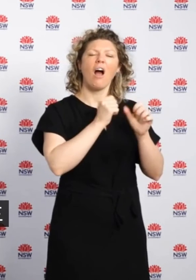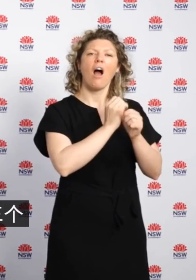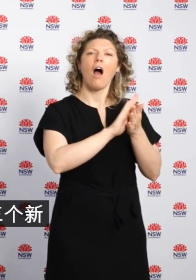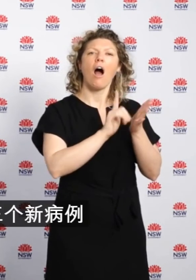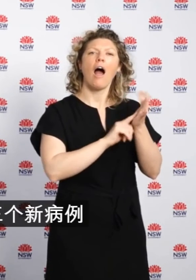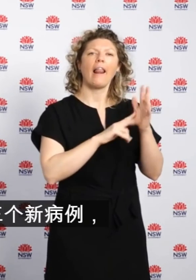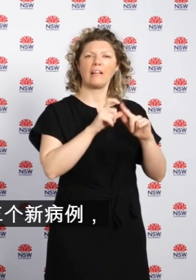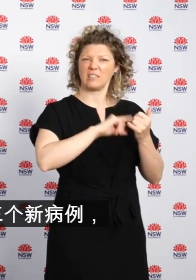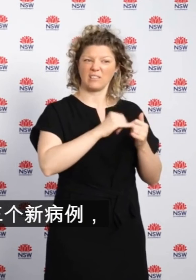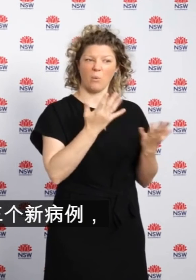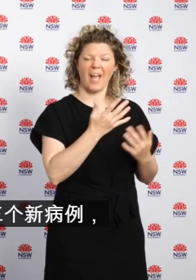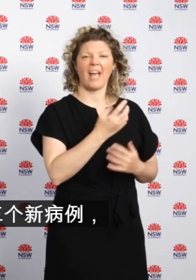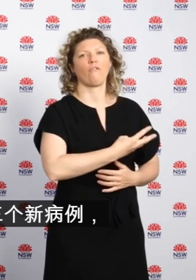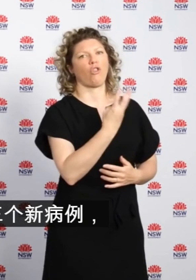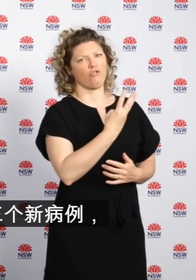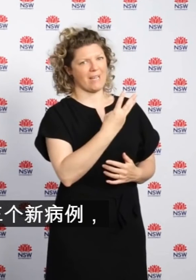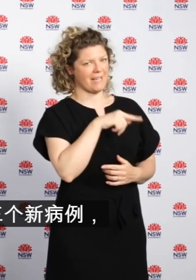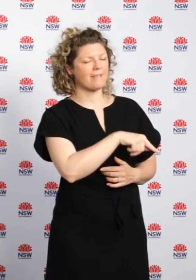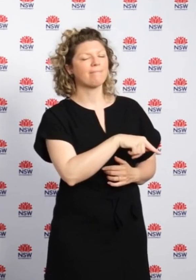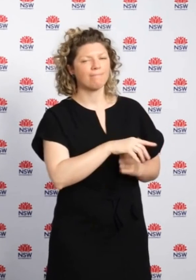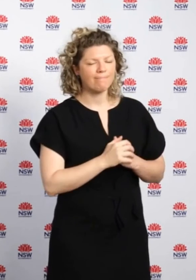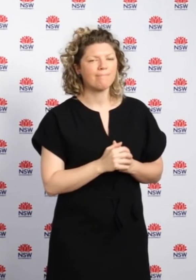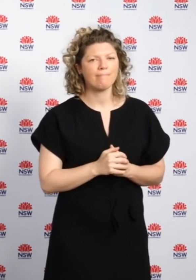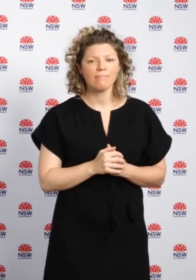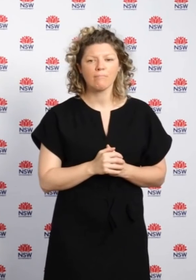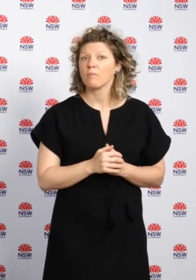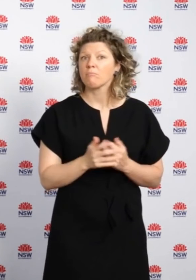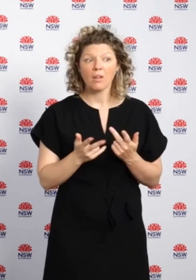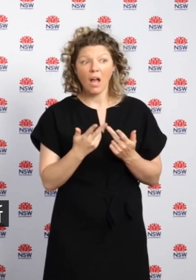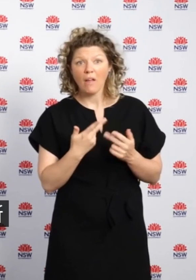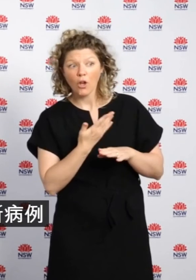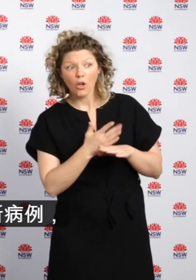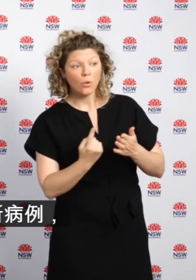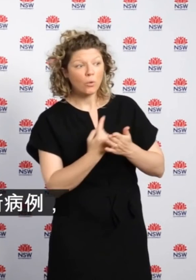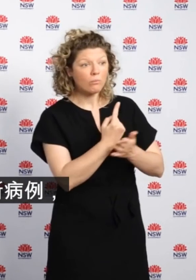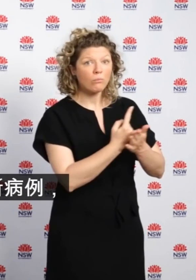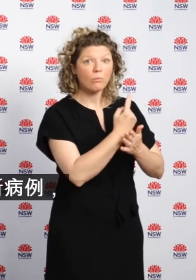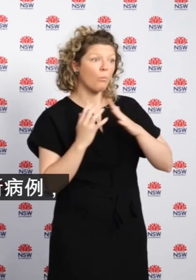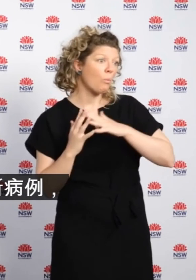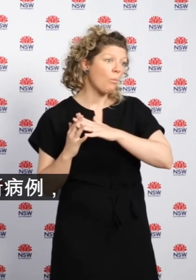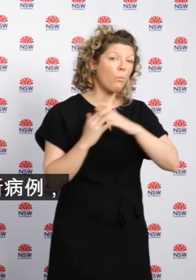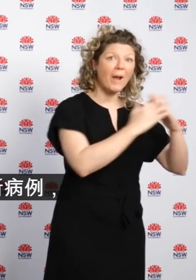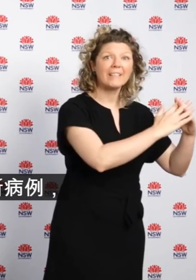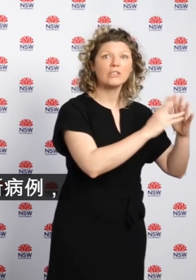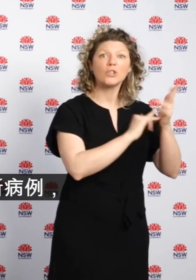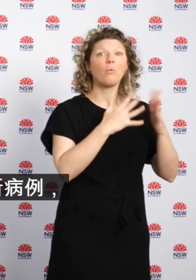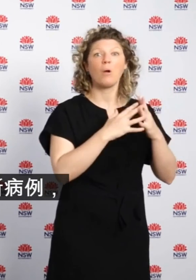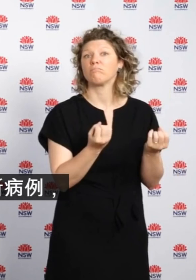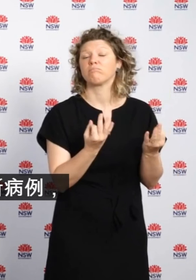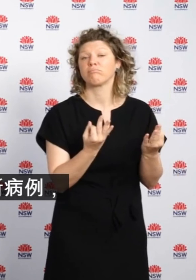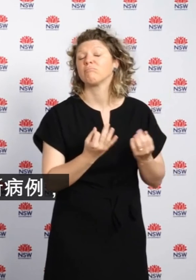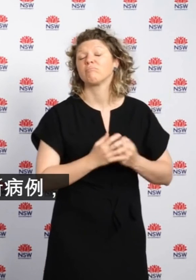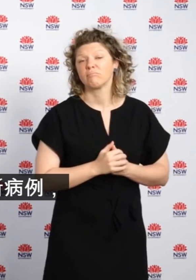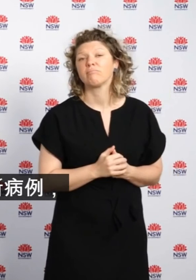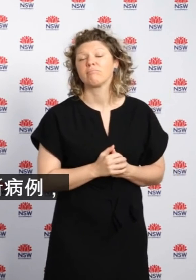new cases reported in the Wingecarribee Shire, and no new cases yesterday in the far west, which is good news.